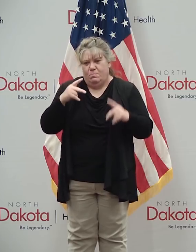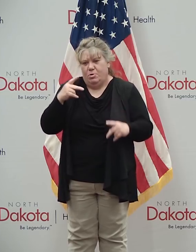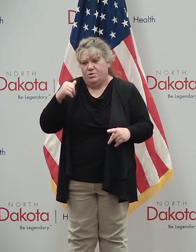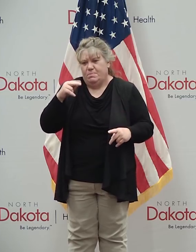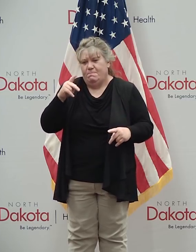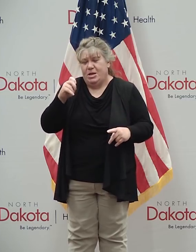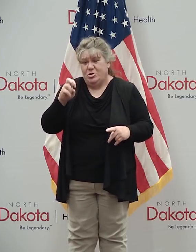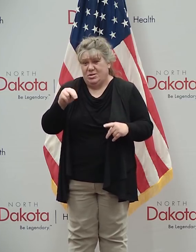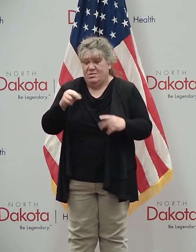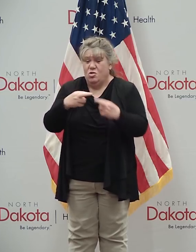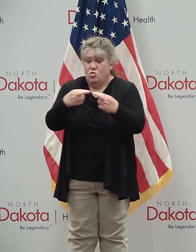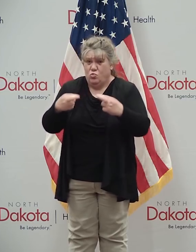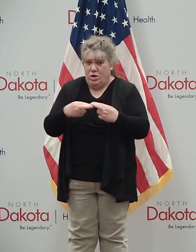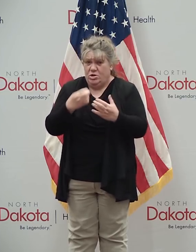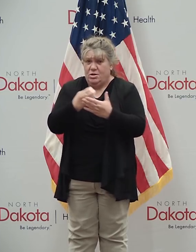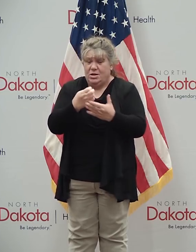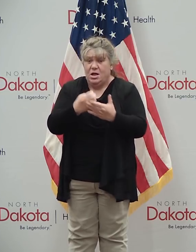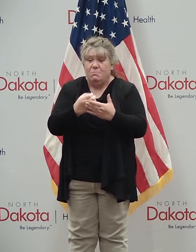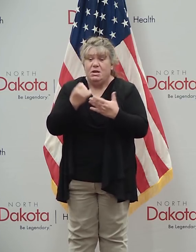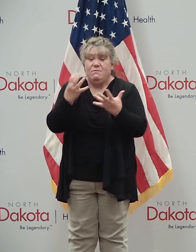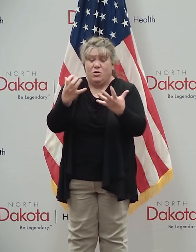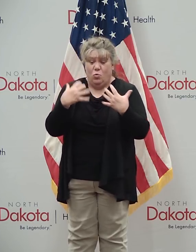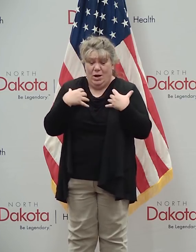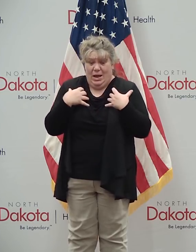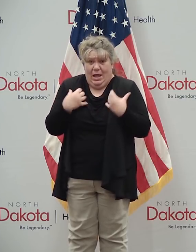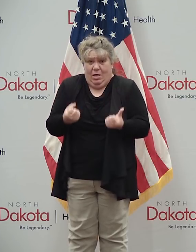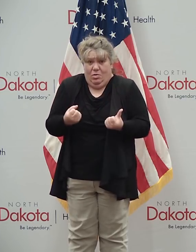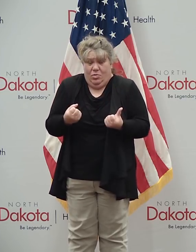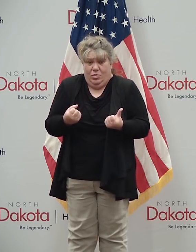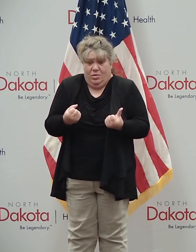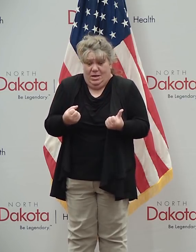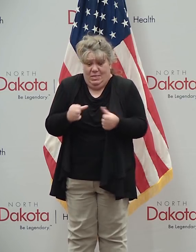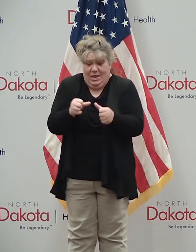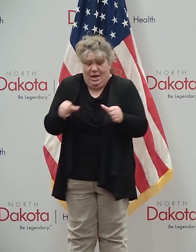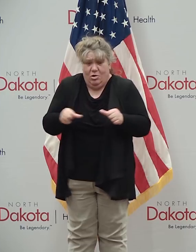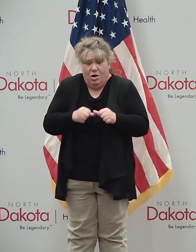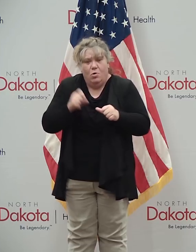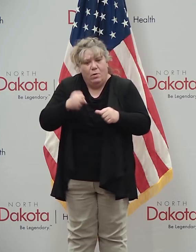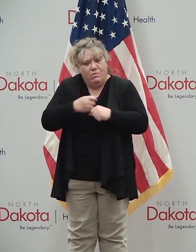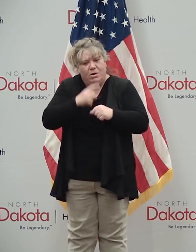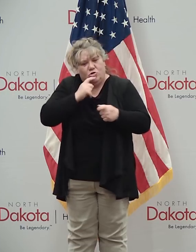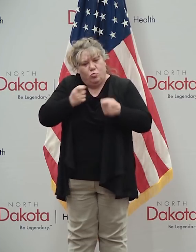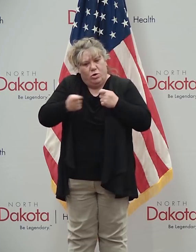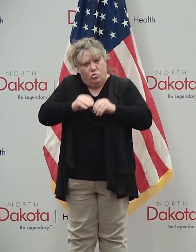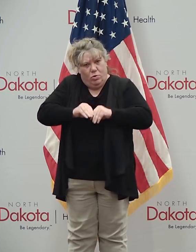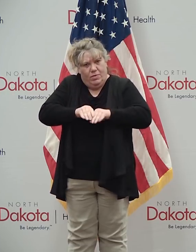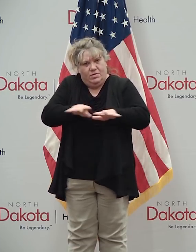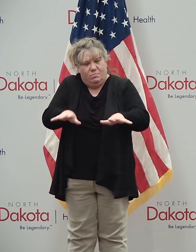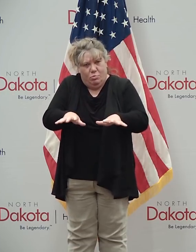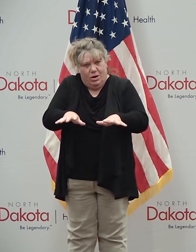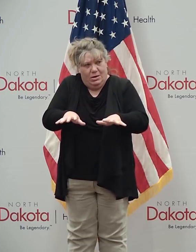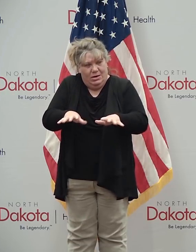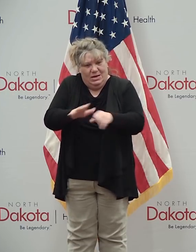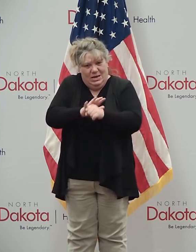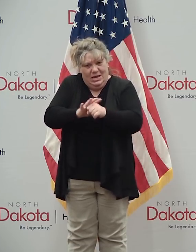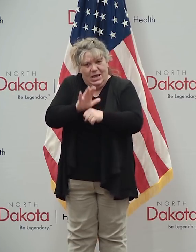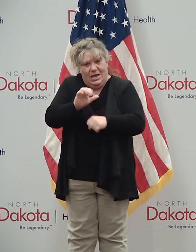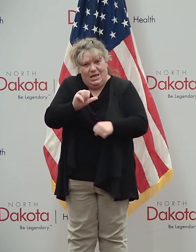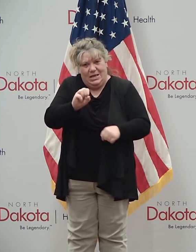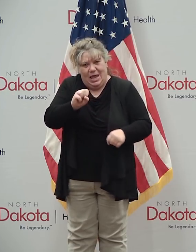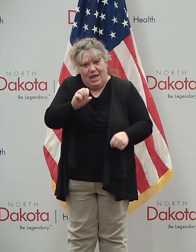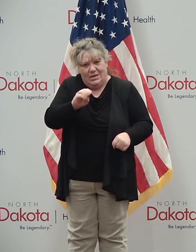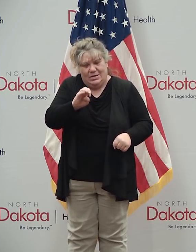regional economy, if we want to have health in the region, we need to make sure that we're controlling the spread in Cass